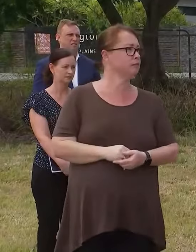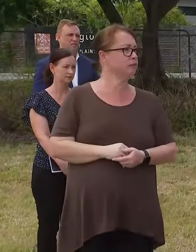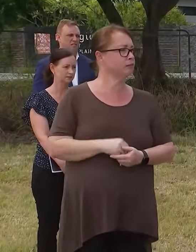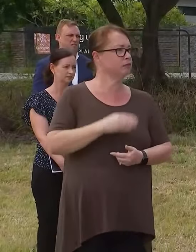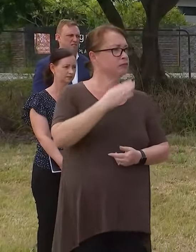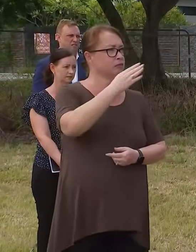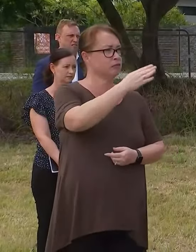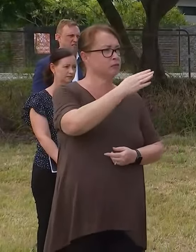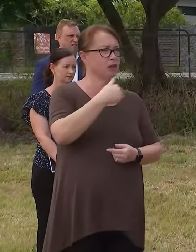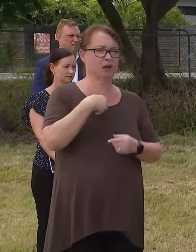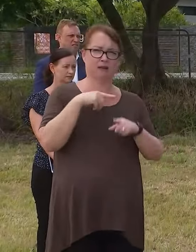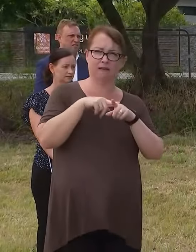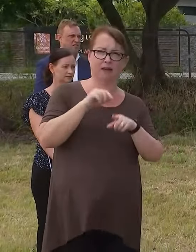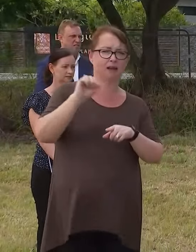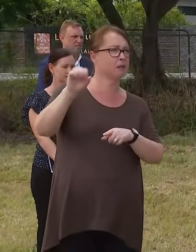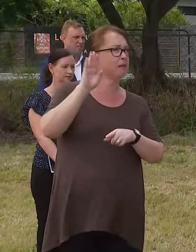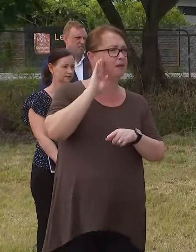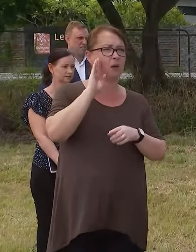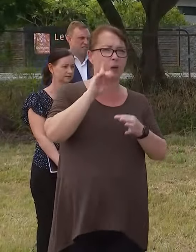Yeah. Yeah.